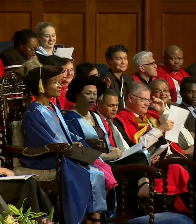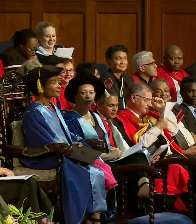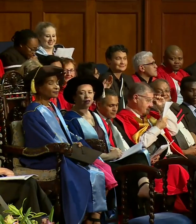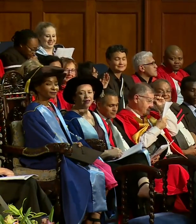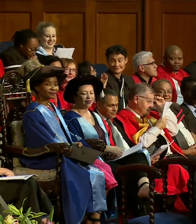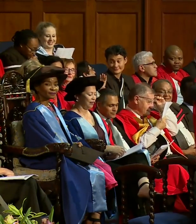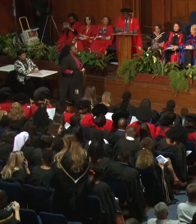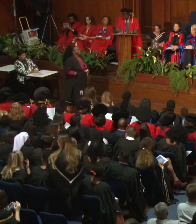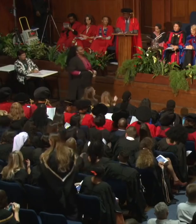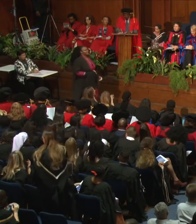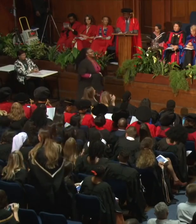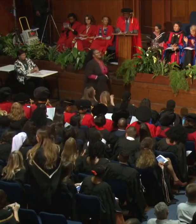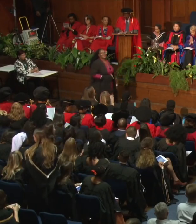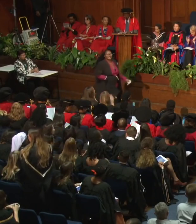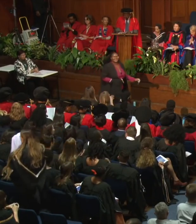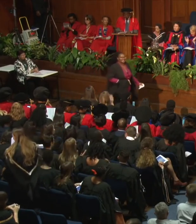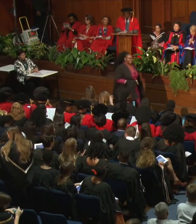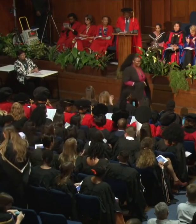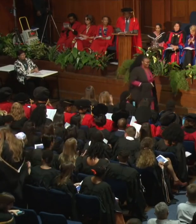Yonela Cynthia Tabane.